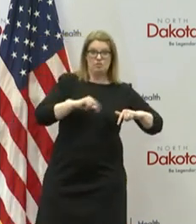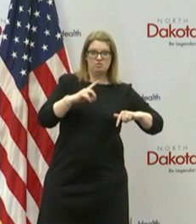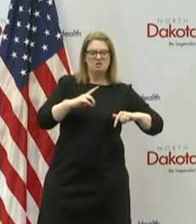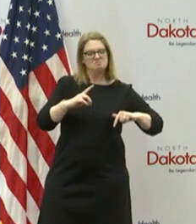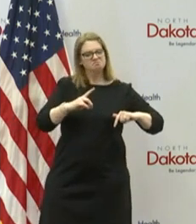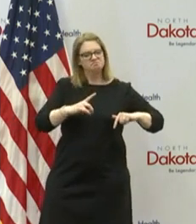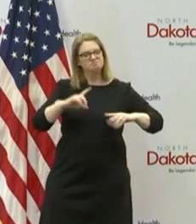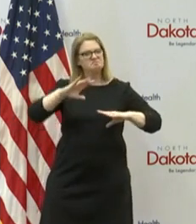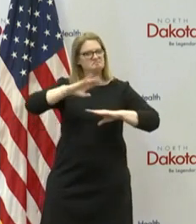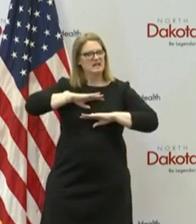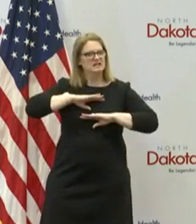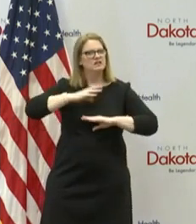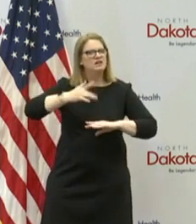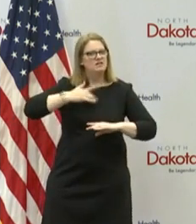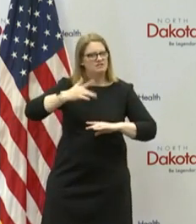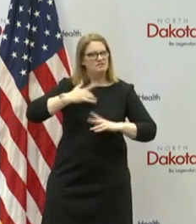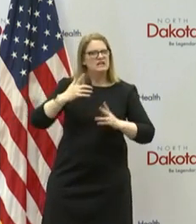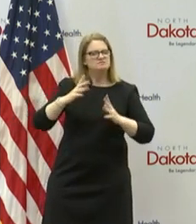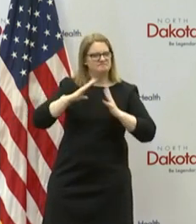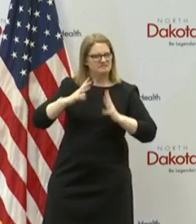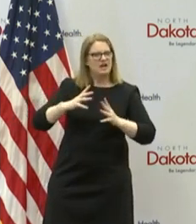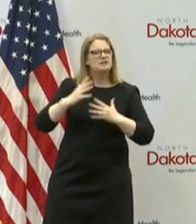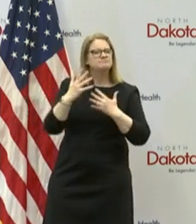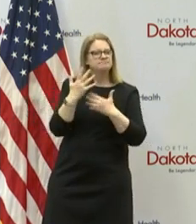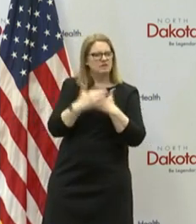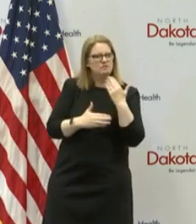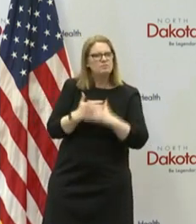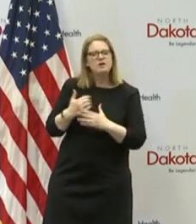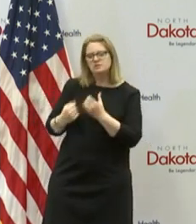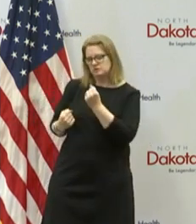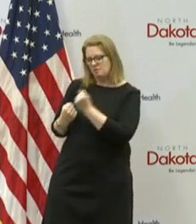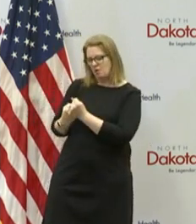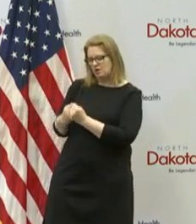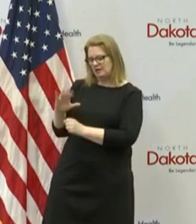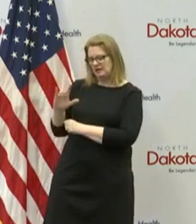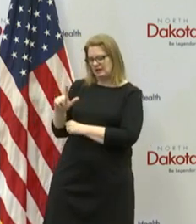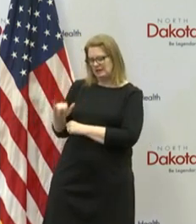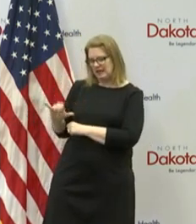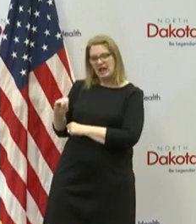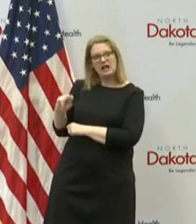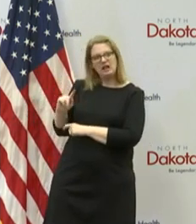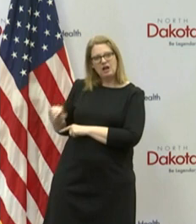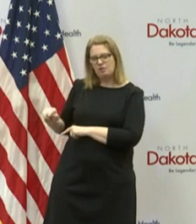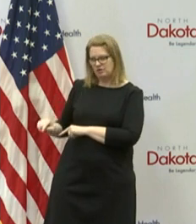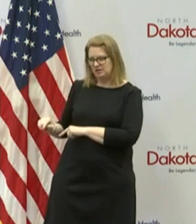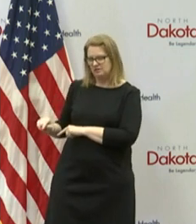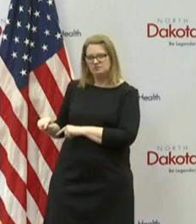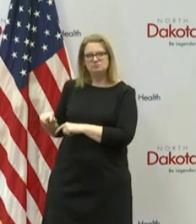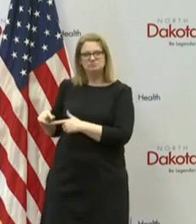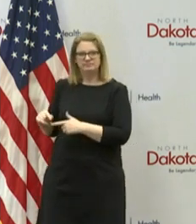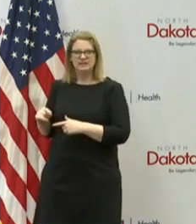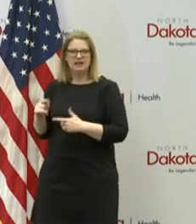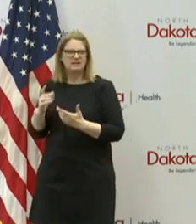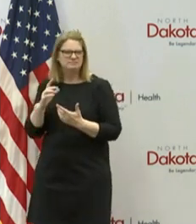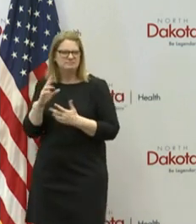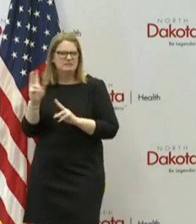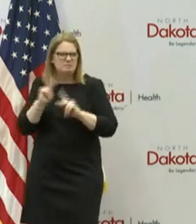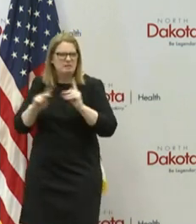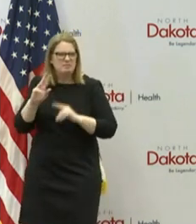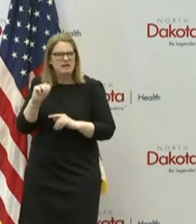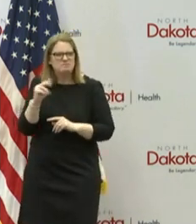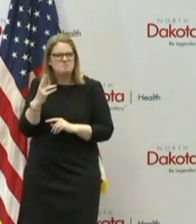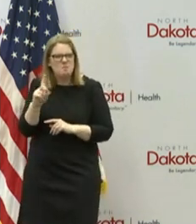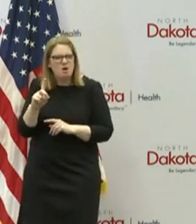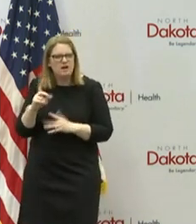to support Clay County and the citizens of Moorhead, many of which who work, shop, and are deeply connected